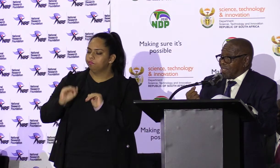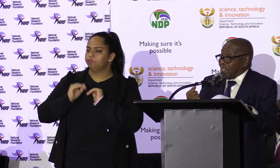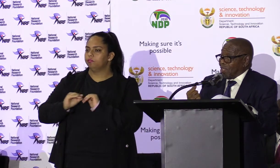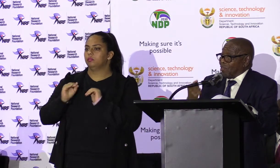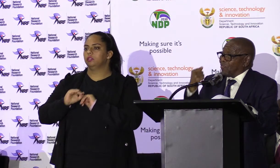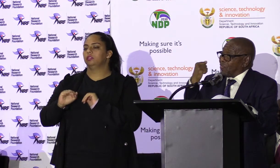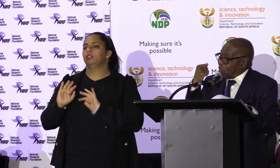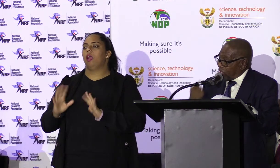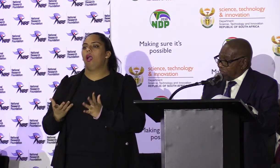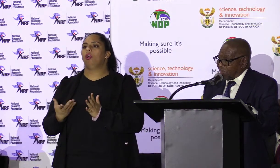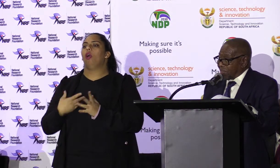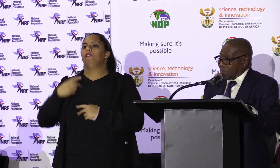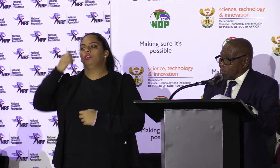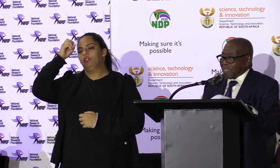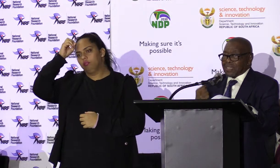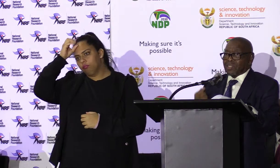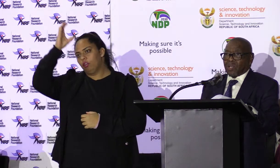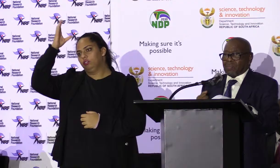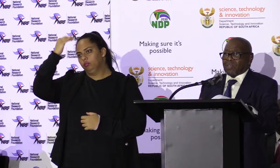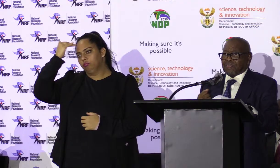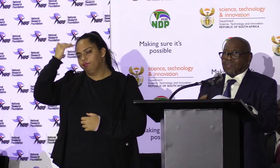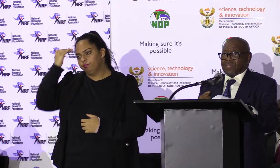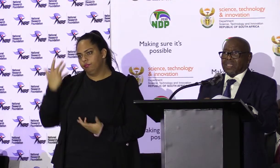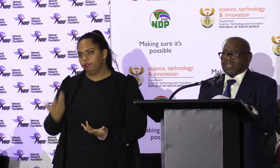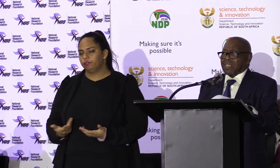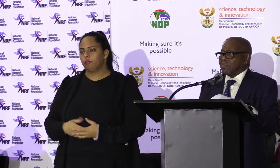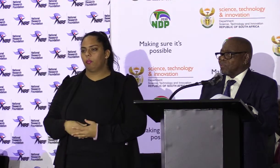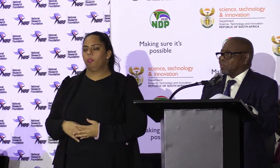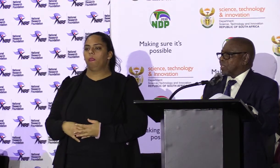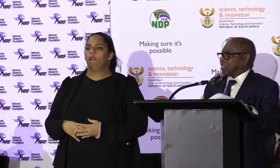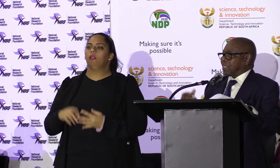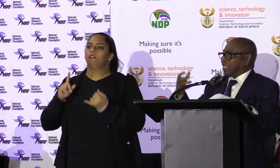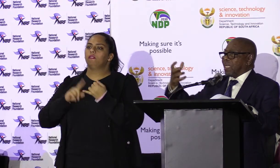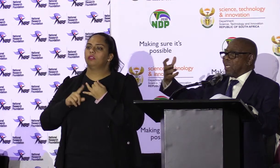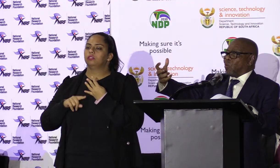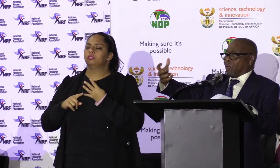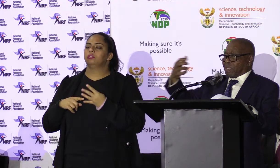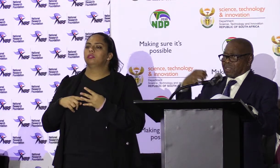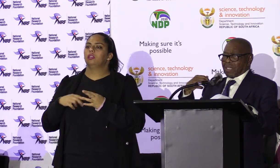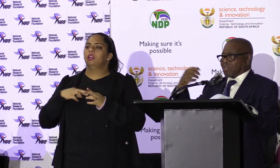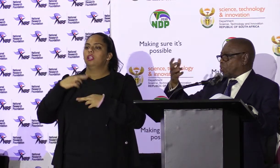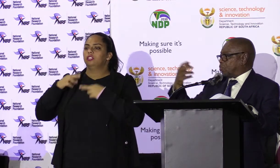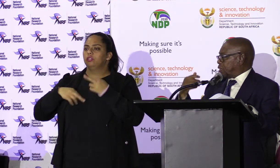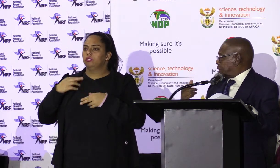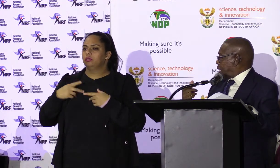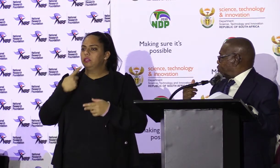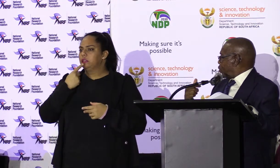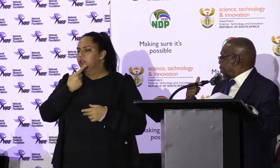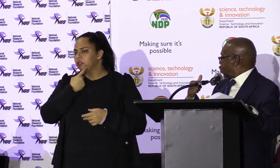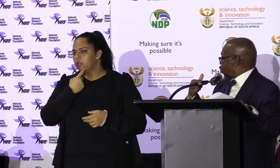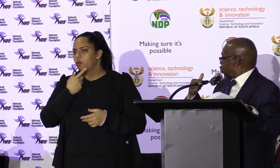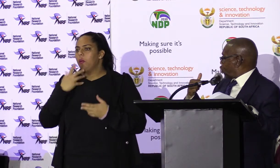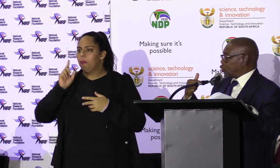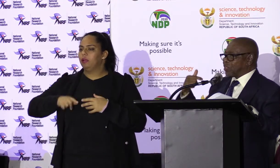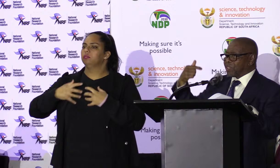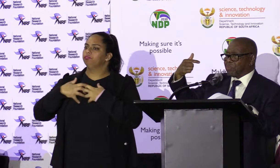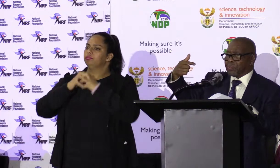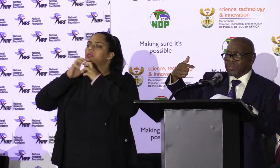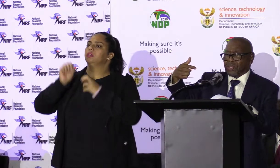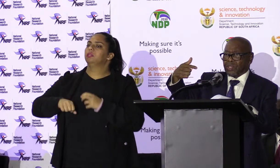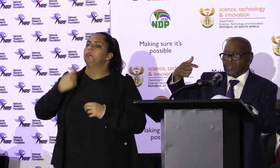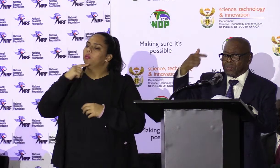producers of knowledge. We mustn't talk about the fourth industrial revolution and say we must just gobble it up. We must